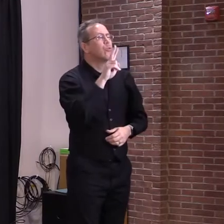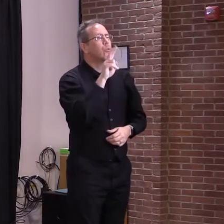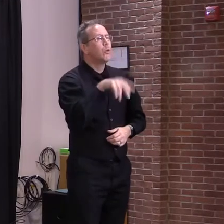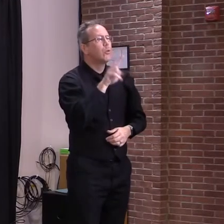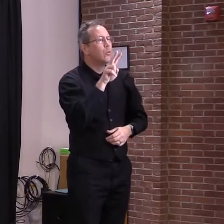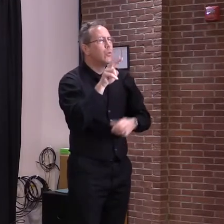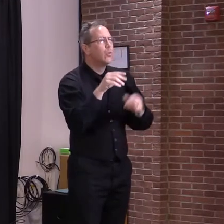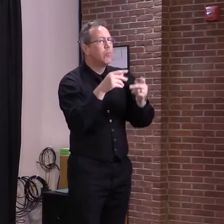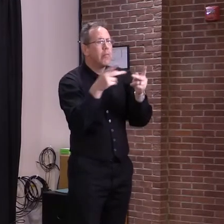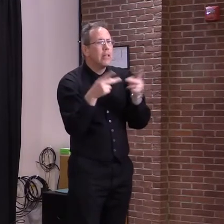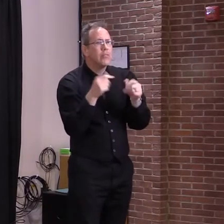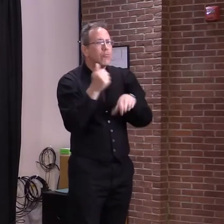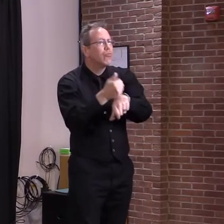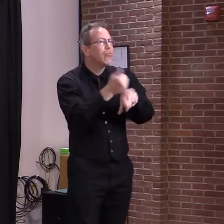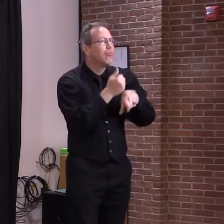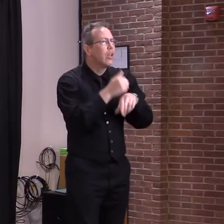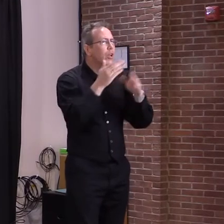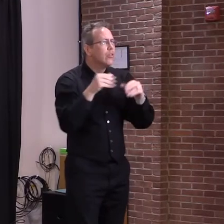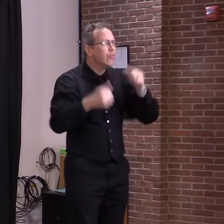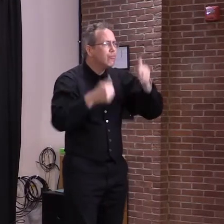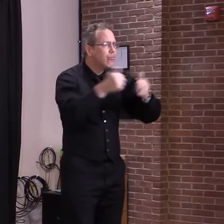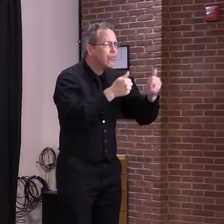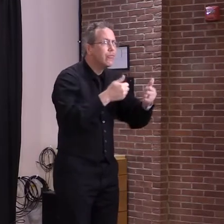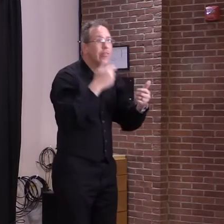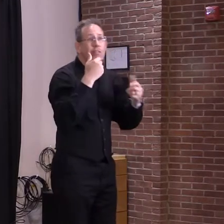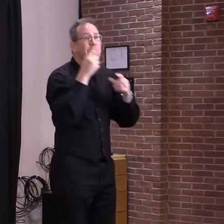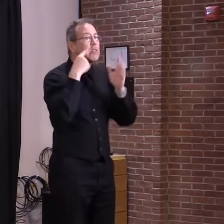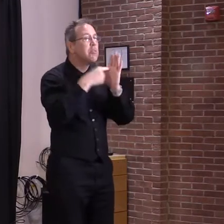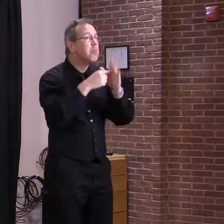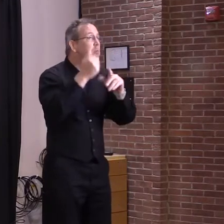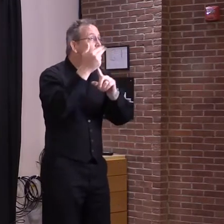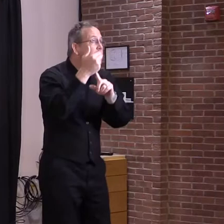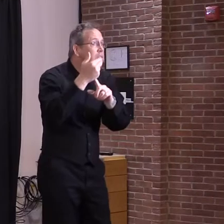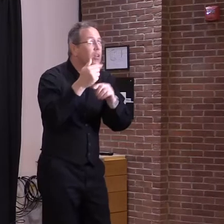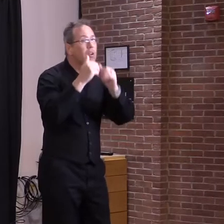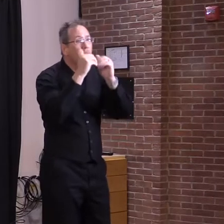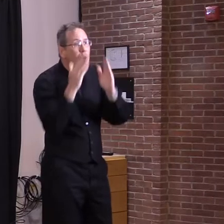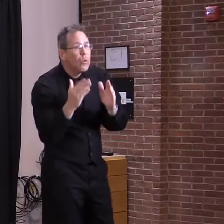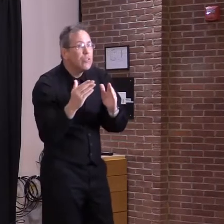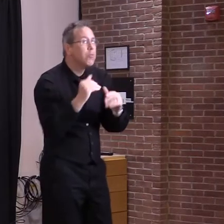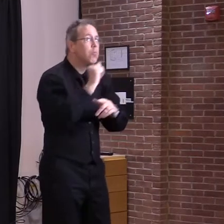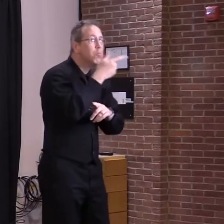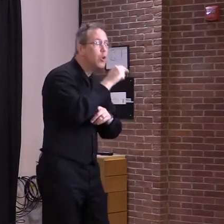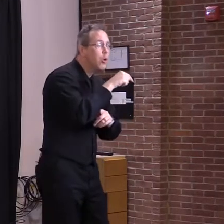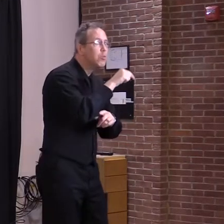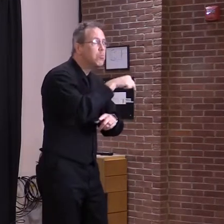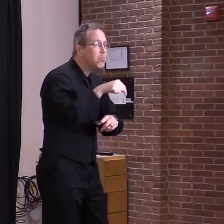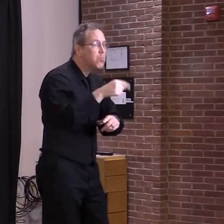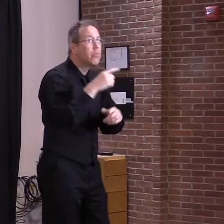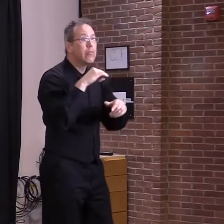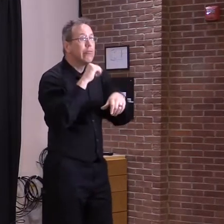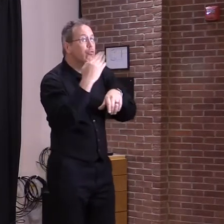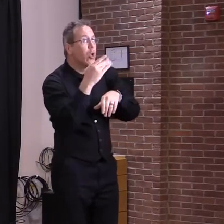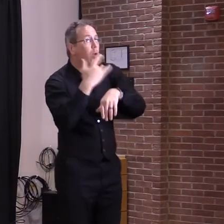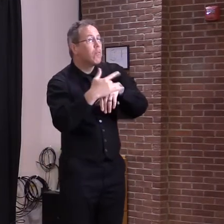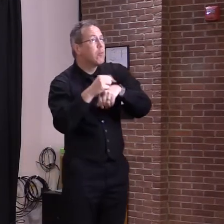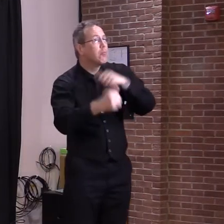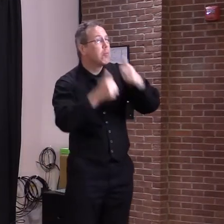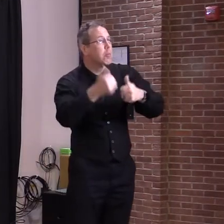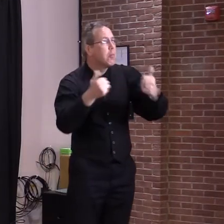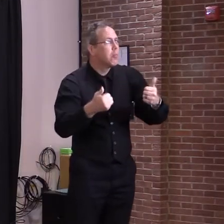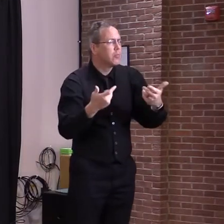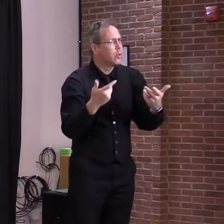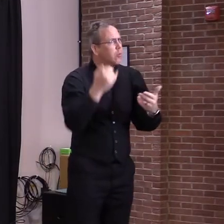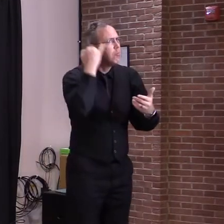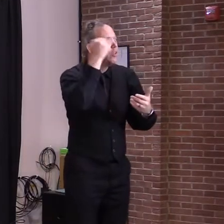hotel rooms. So think about what we could do if millions more were invested in economic development